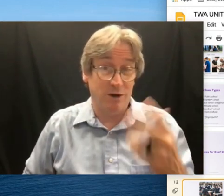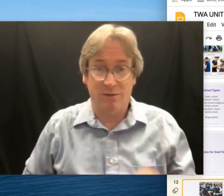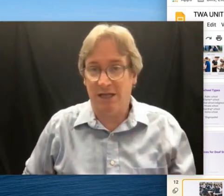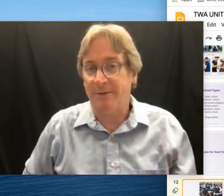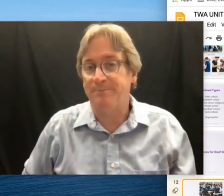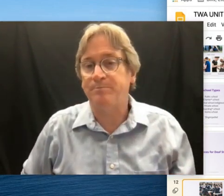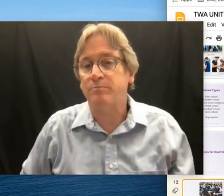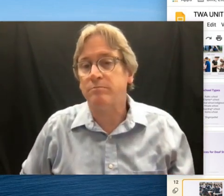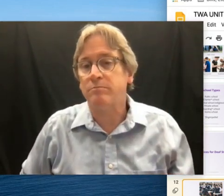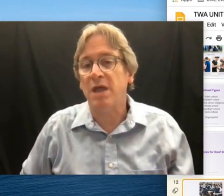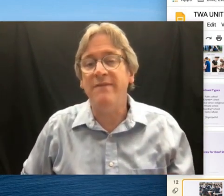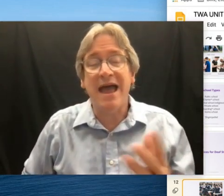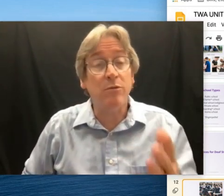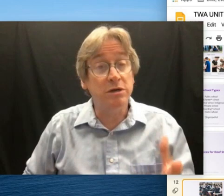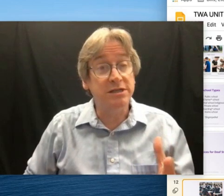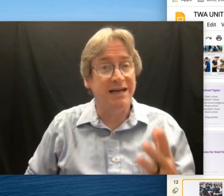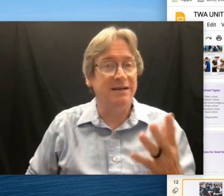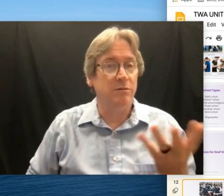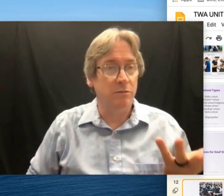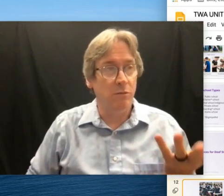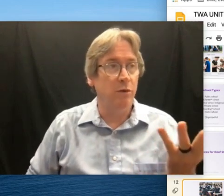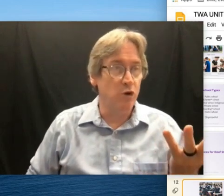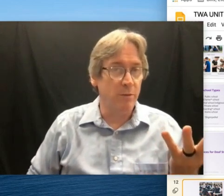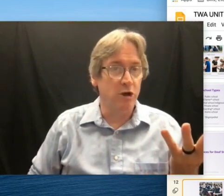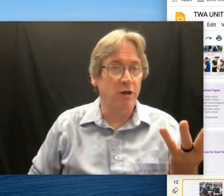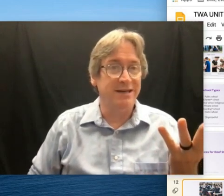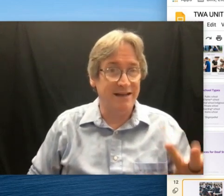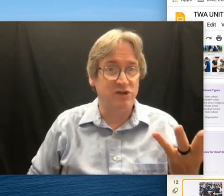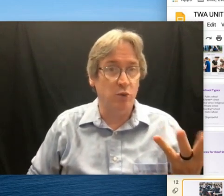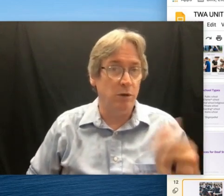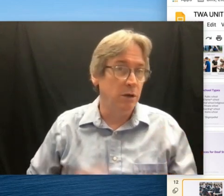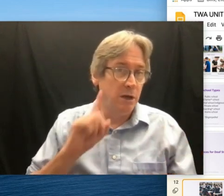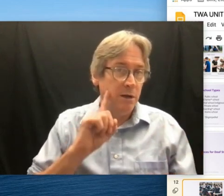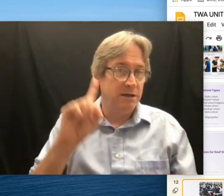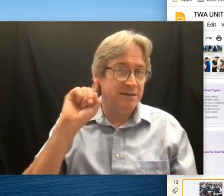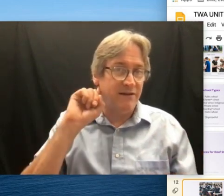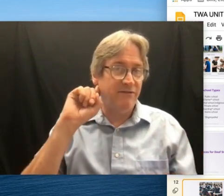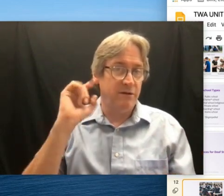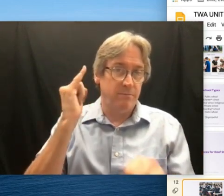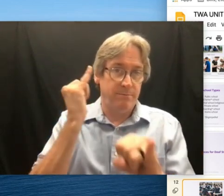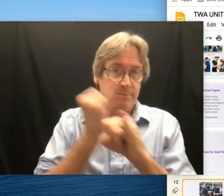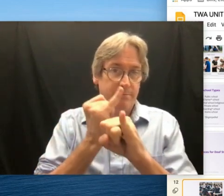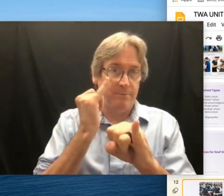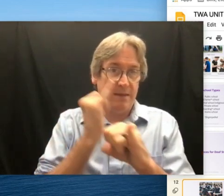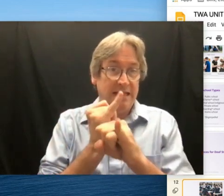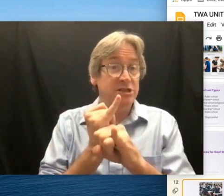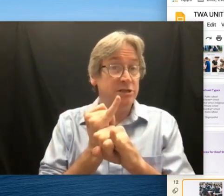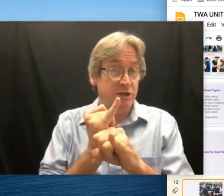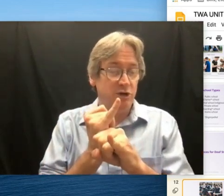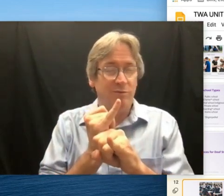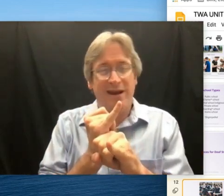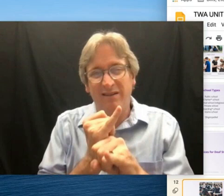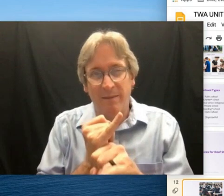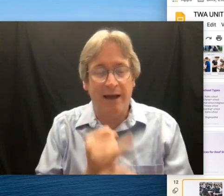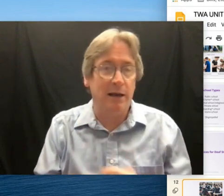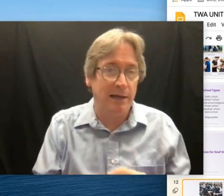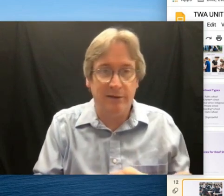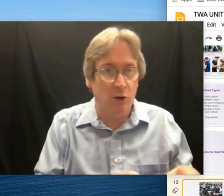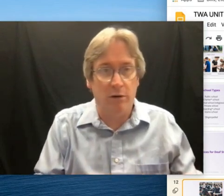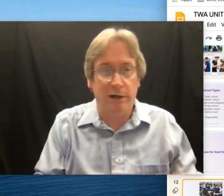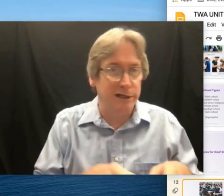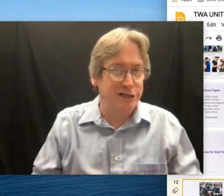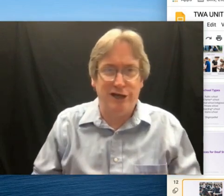explanation for what it was like. And that was, we normally call it a deaf school, deaf institute. Many of them